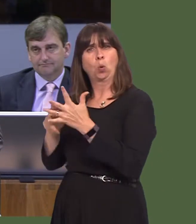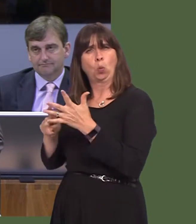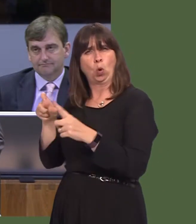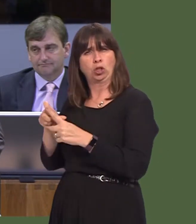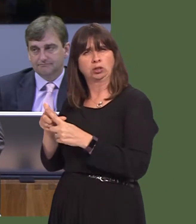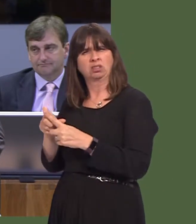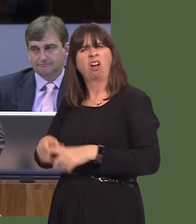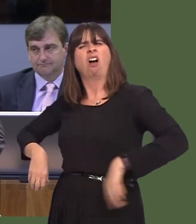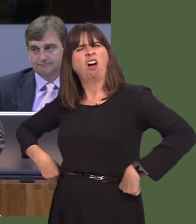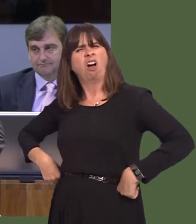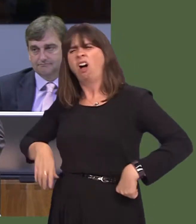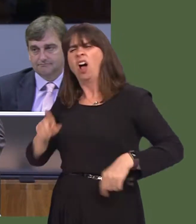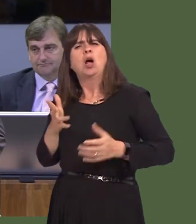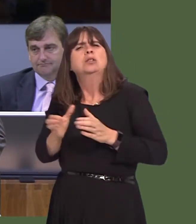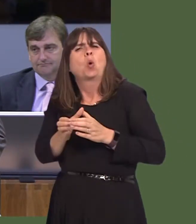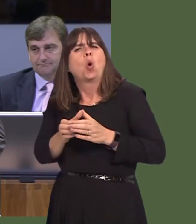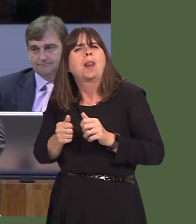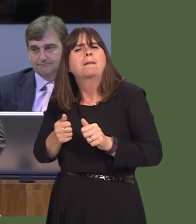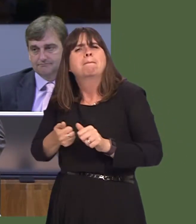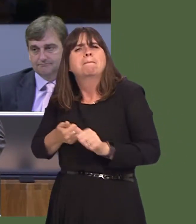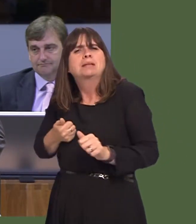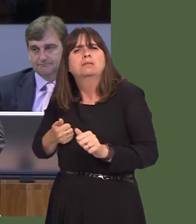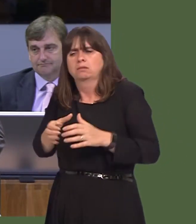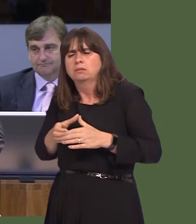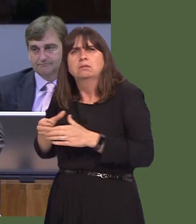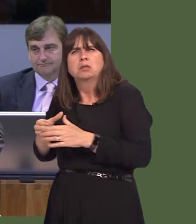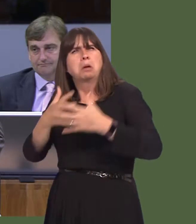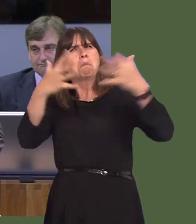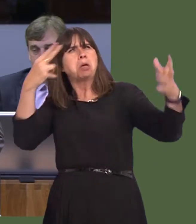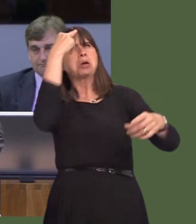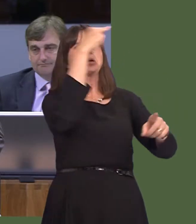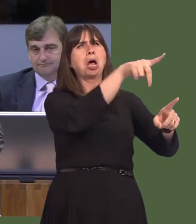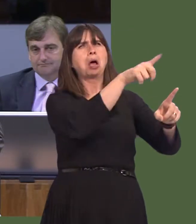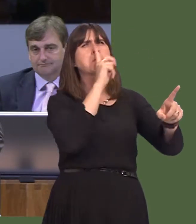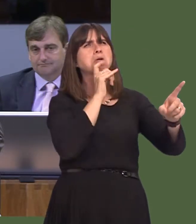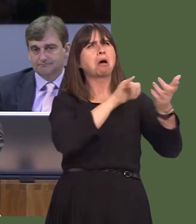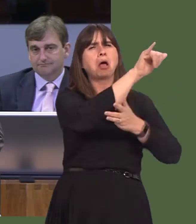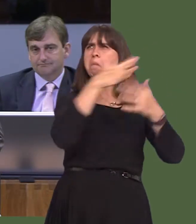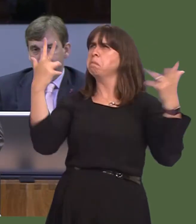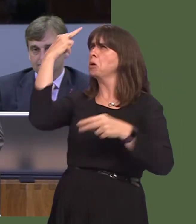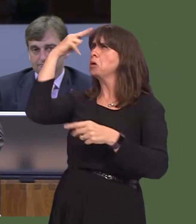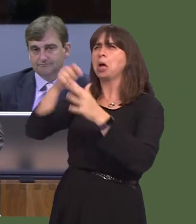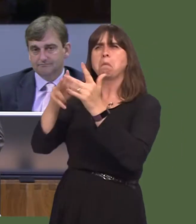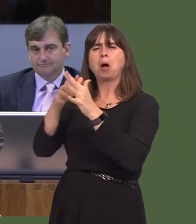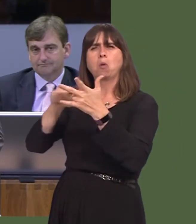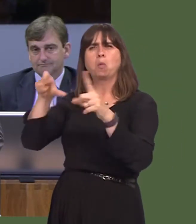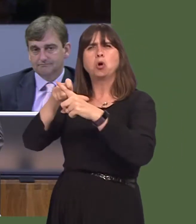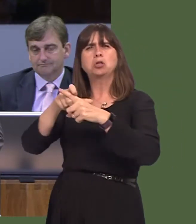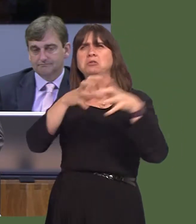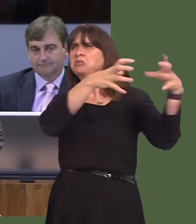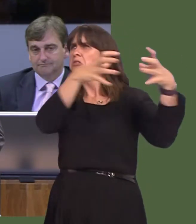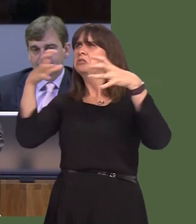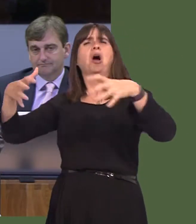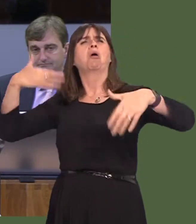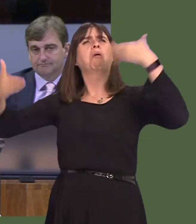if you're a small business in Wales and you look at these big companies getting the money and then you're discounted from accessing the support of Welsh